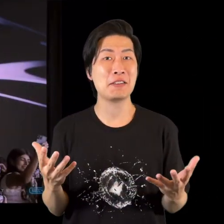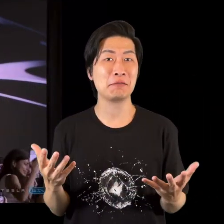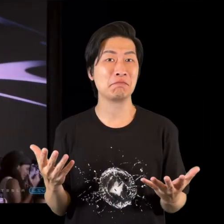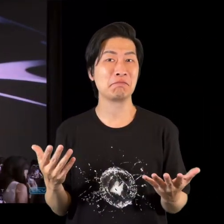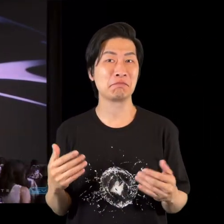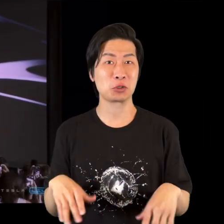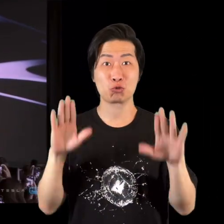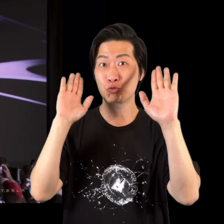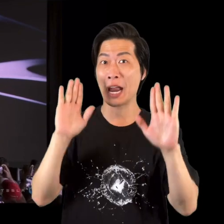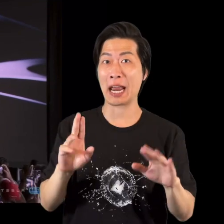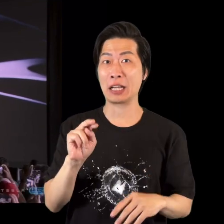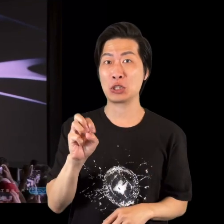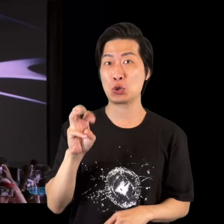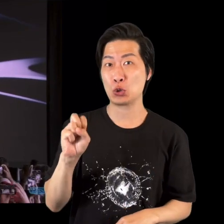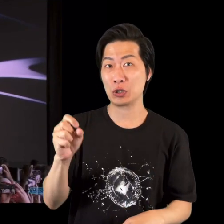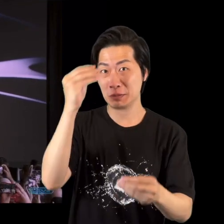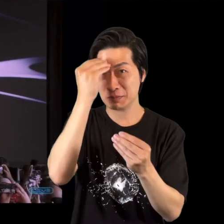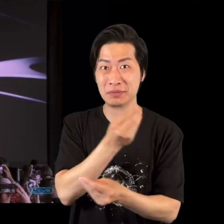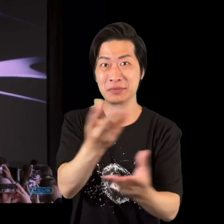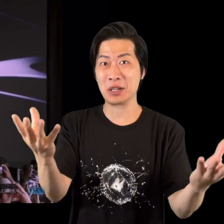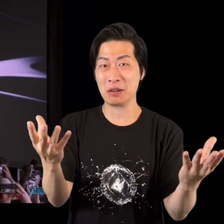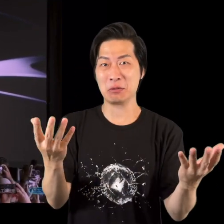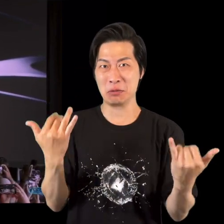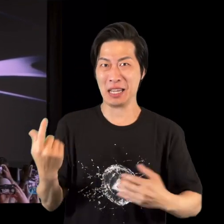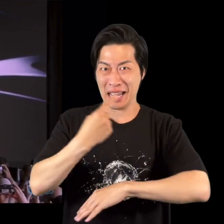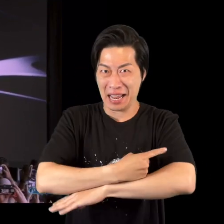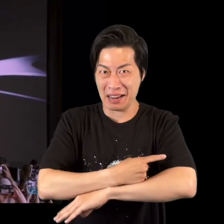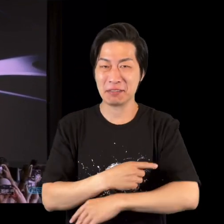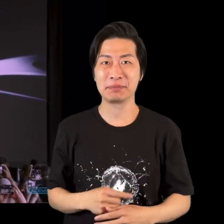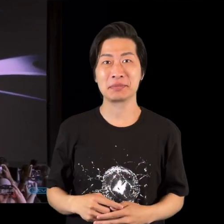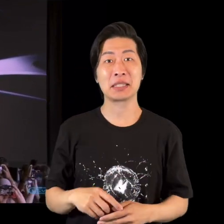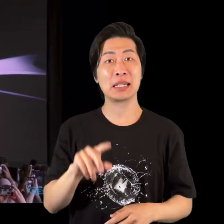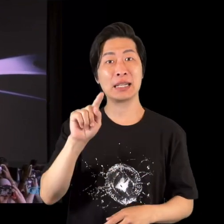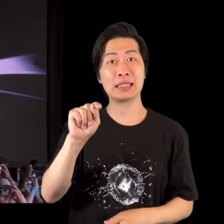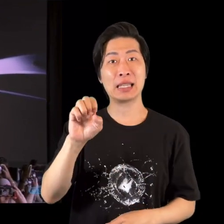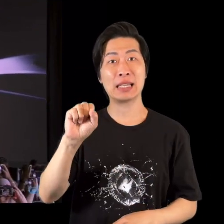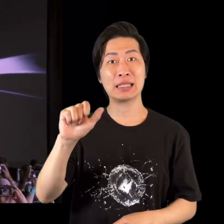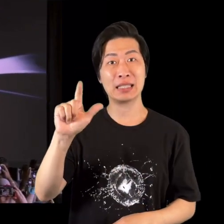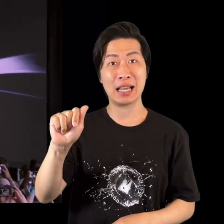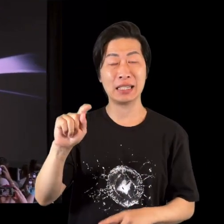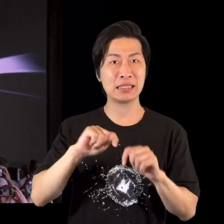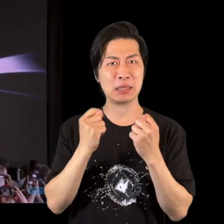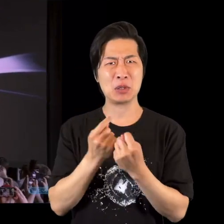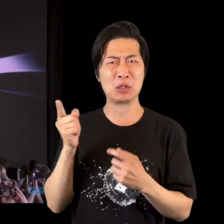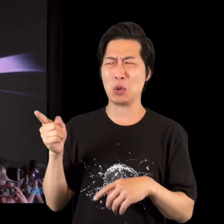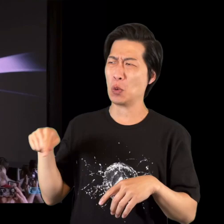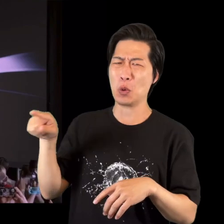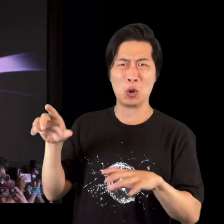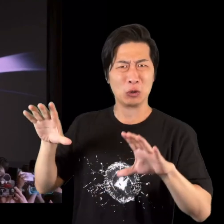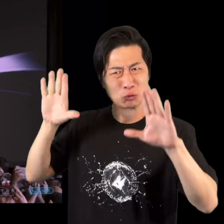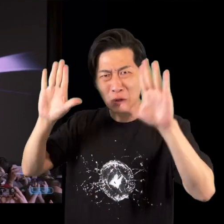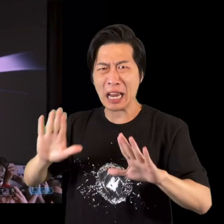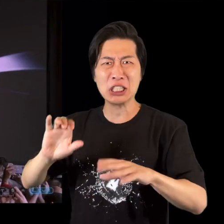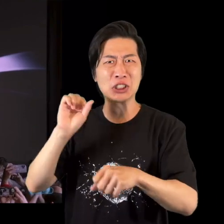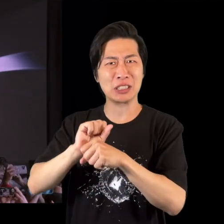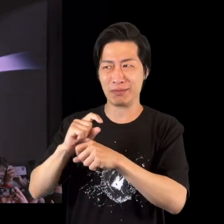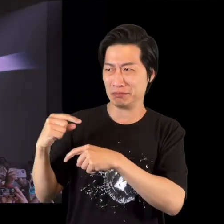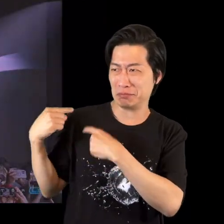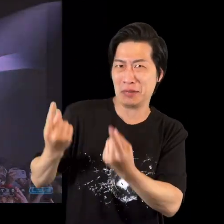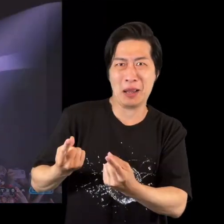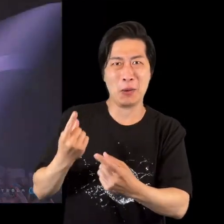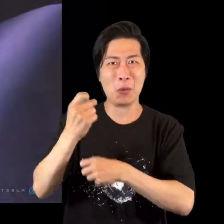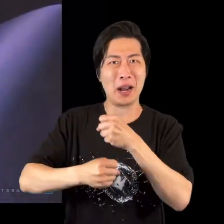Well, we've got a lot of great news to talk about today. The Tesla team has done an incredible job